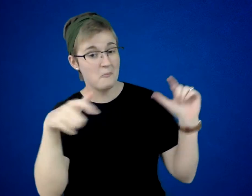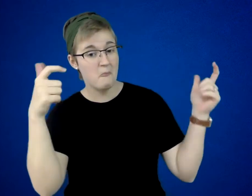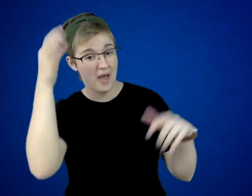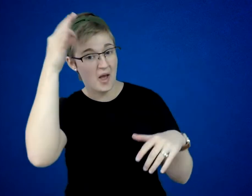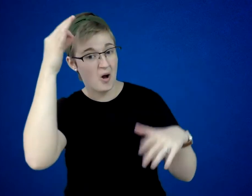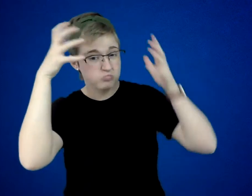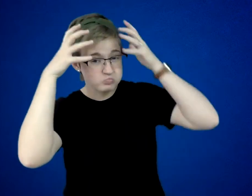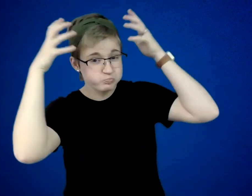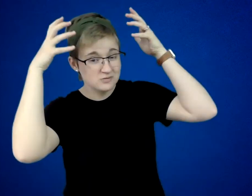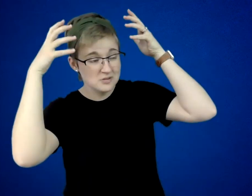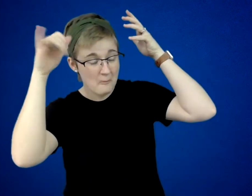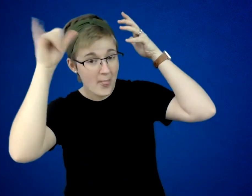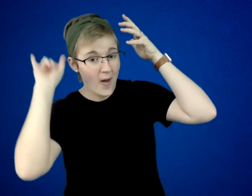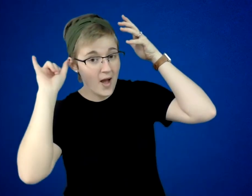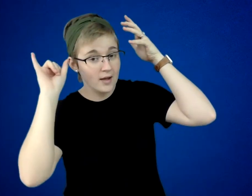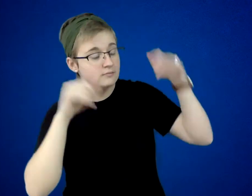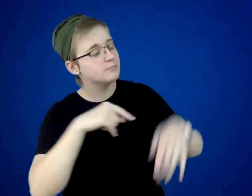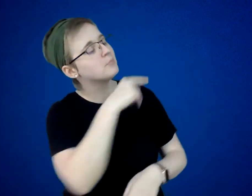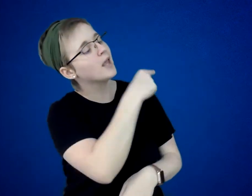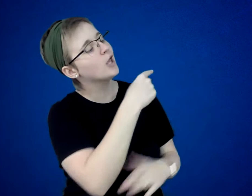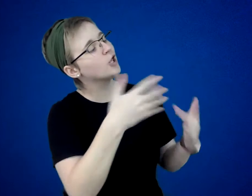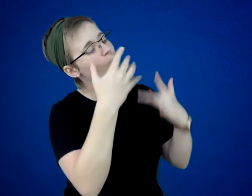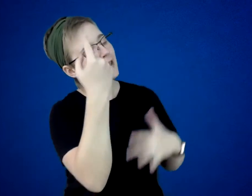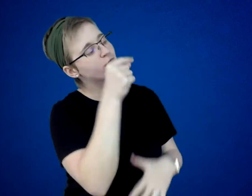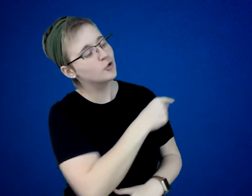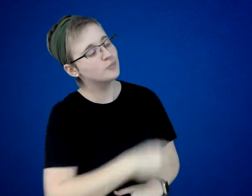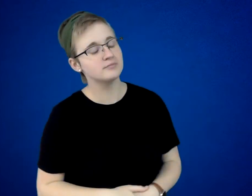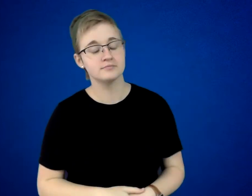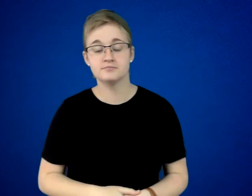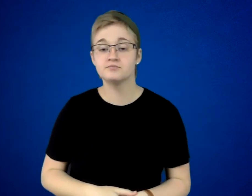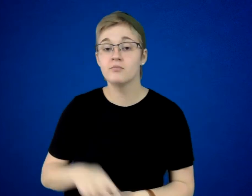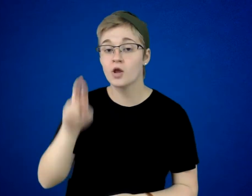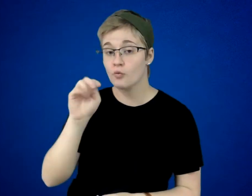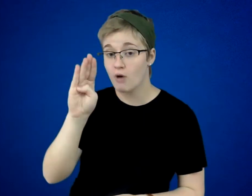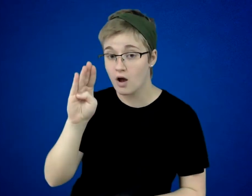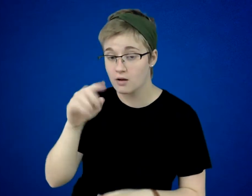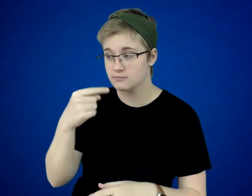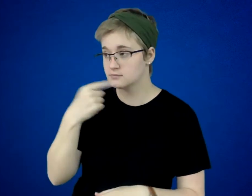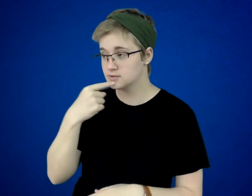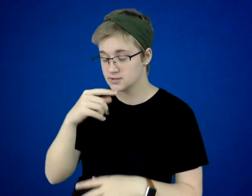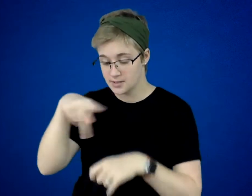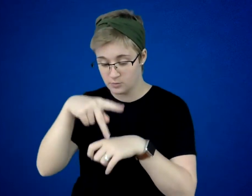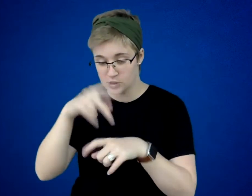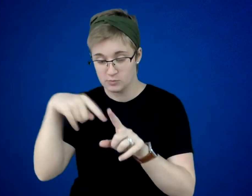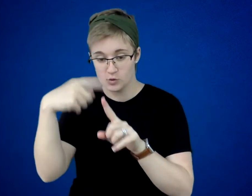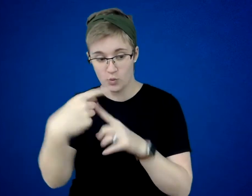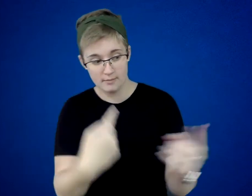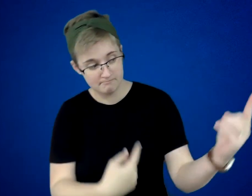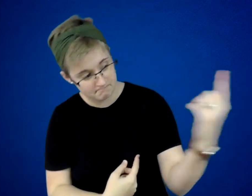"He's waiting for you." "Rob," said Mr. Felmer when Rob stepped into his office. "Yes,